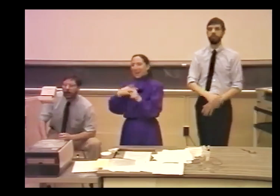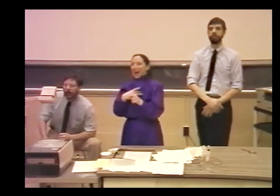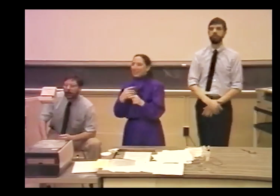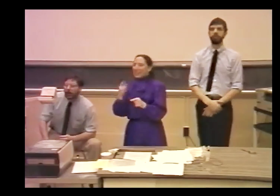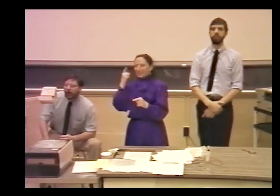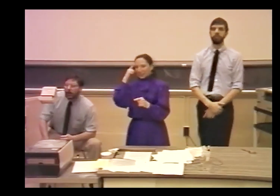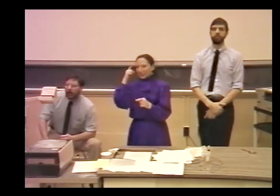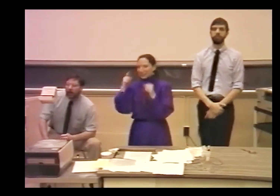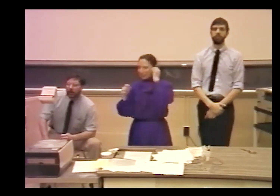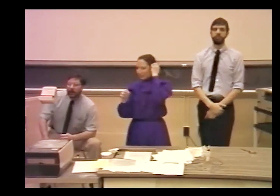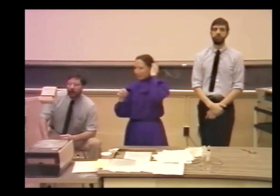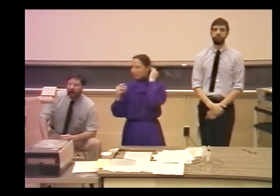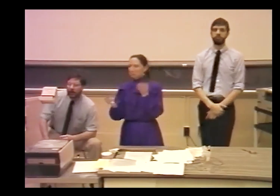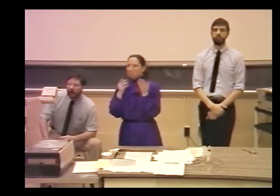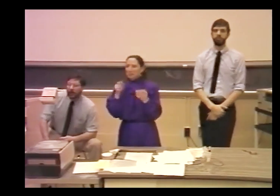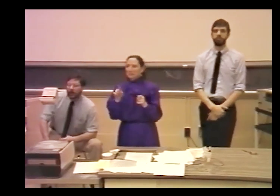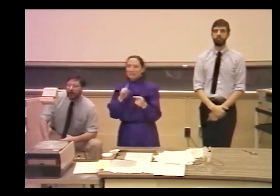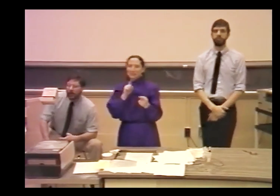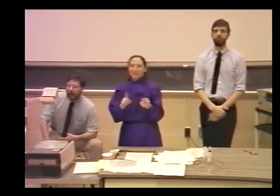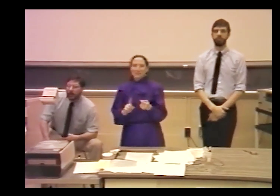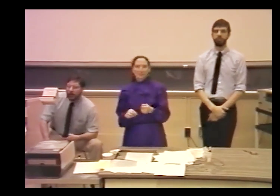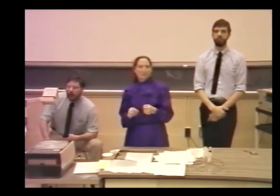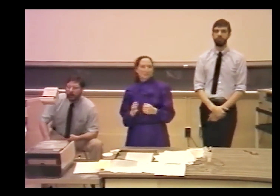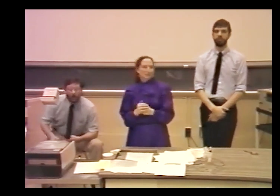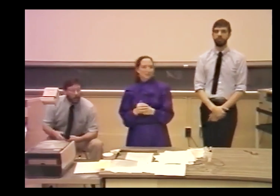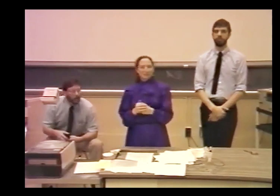I like to think, maybe this is